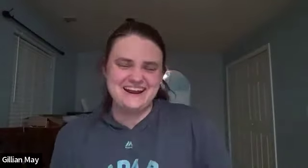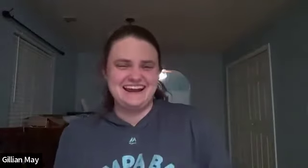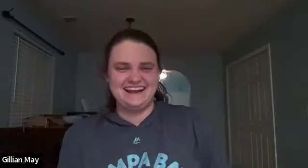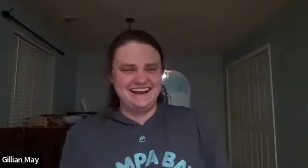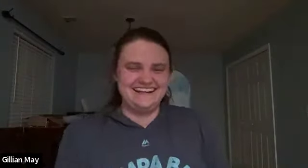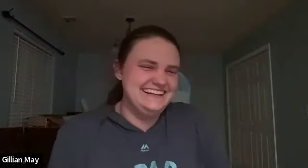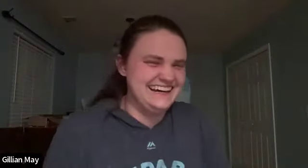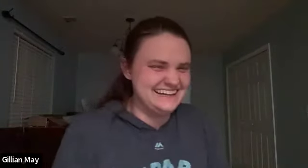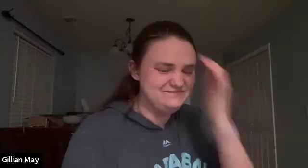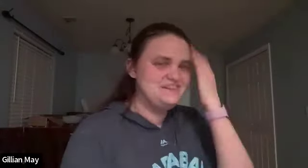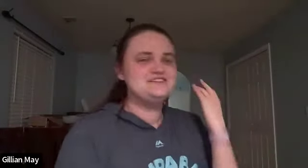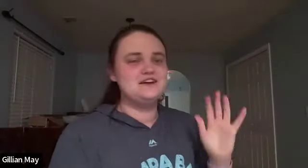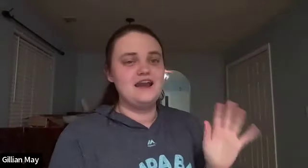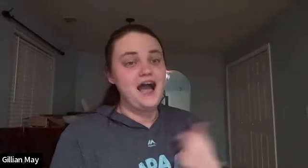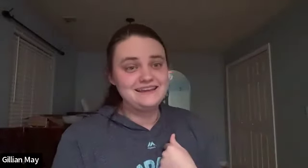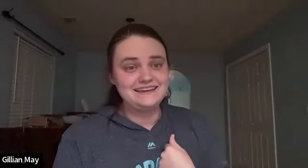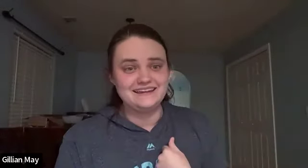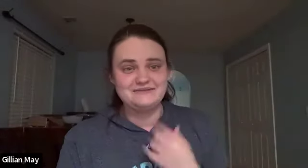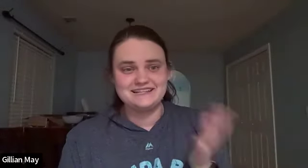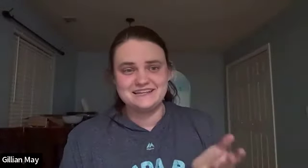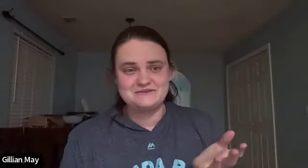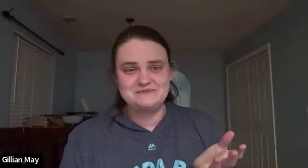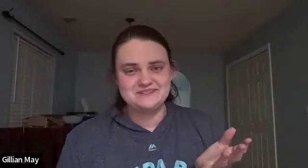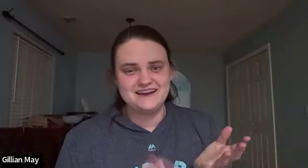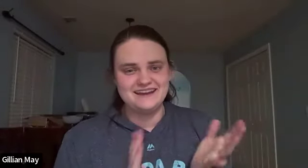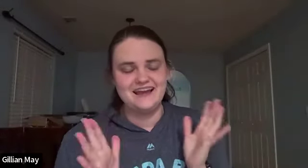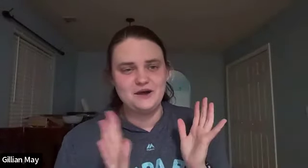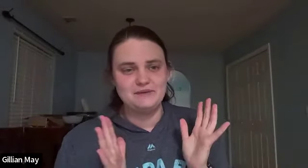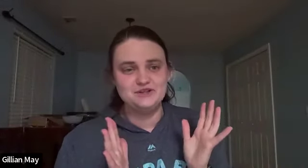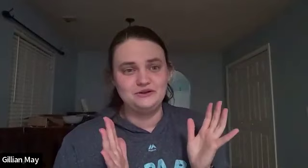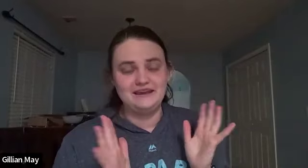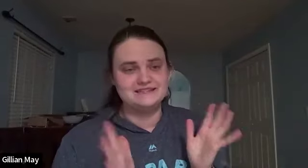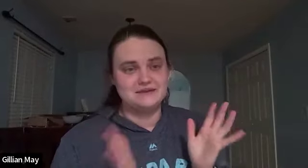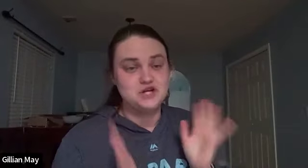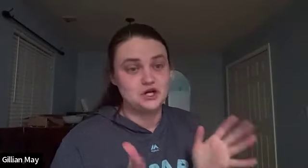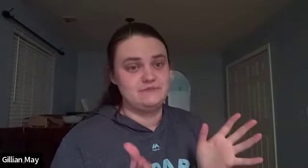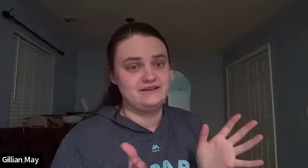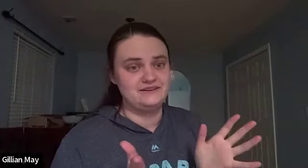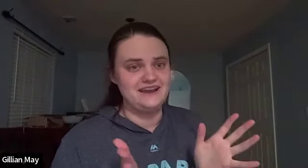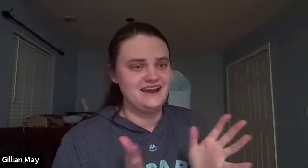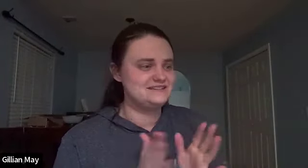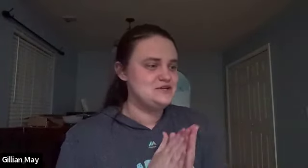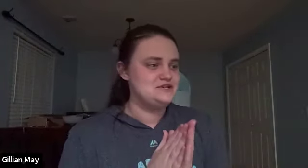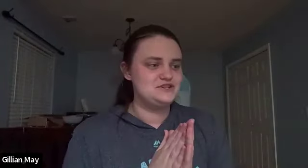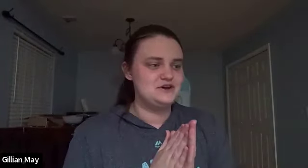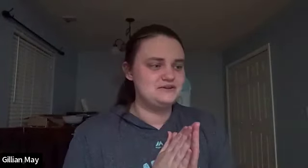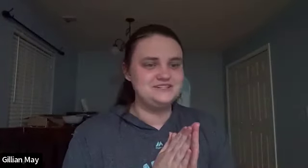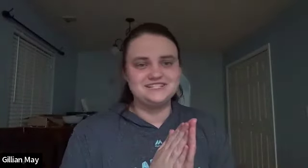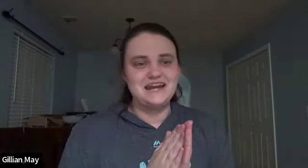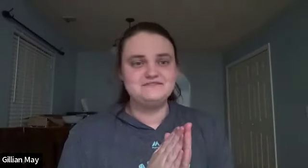right and I got it. Sorry, I get giddy when I see other people sign. I'm a total, like I said, I'm a nerd about it. Okay, guys. So you're just gonna have